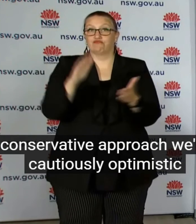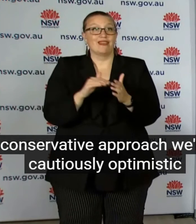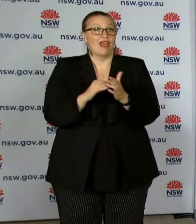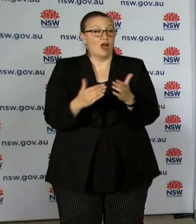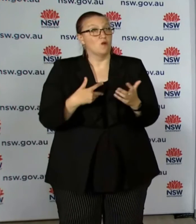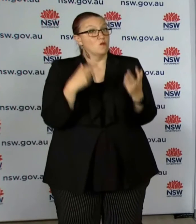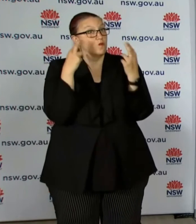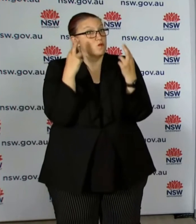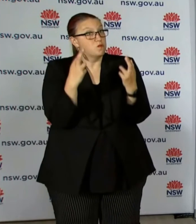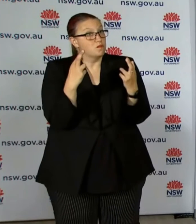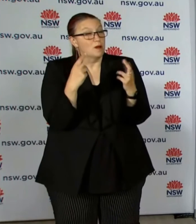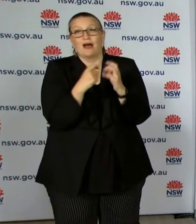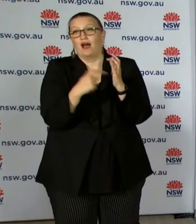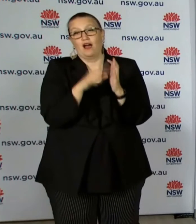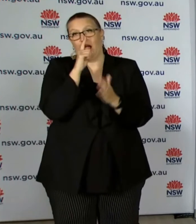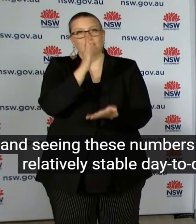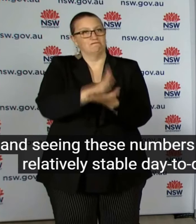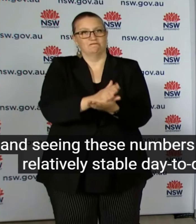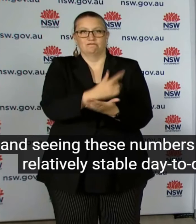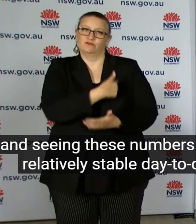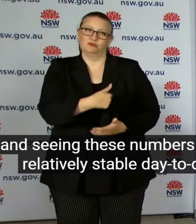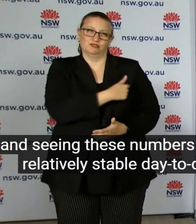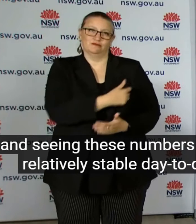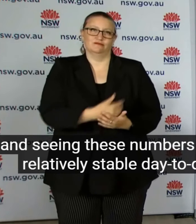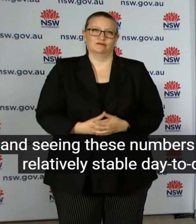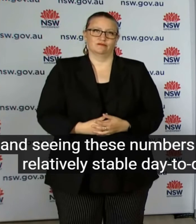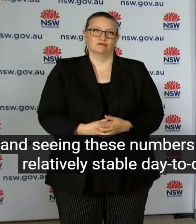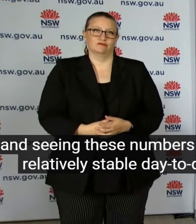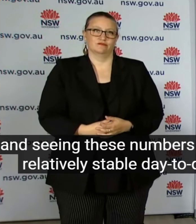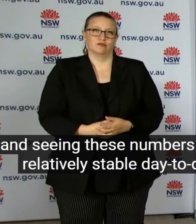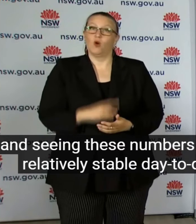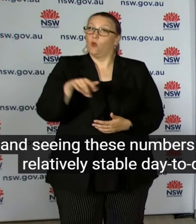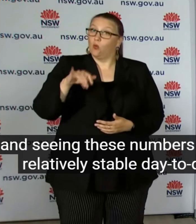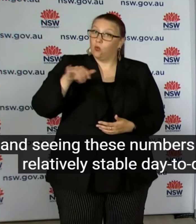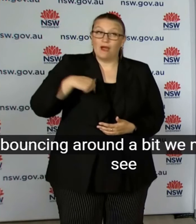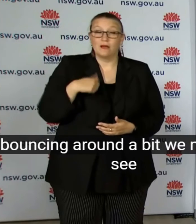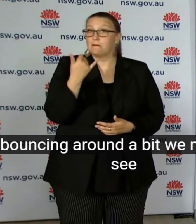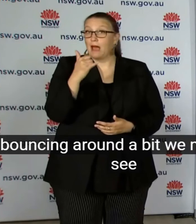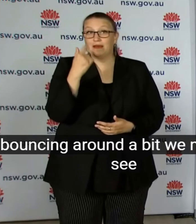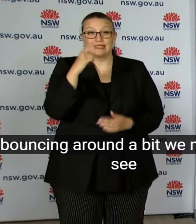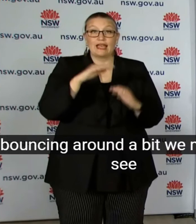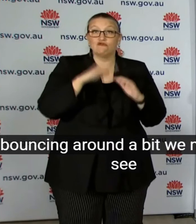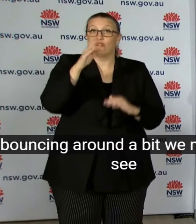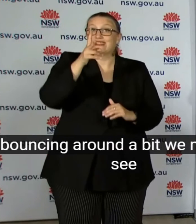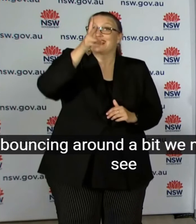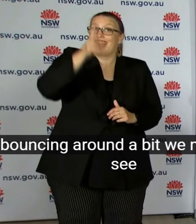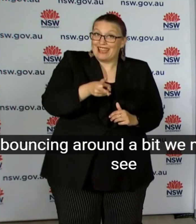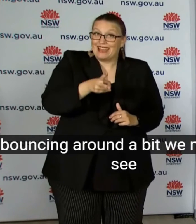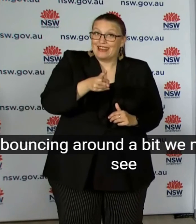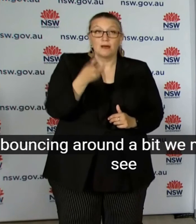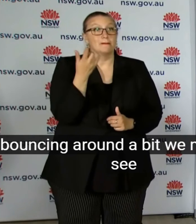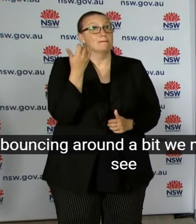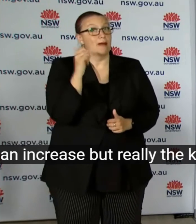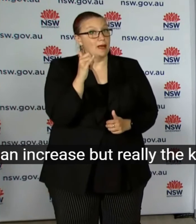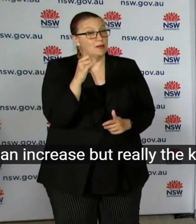numbers being relatively stable day to day, bouncing around a bit. We may yet see an increase, but really the key thing for all of